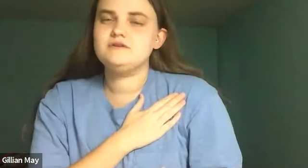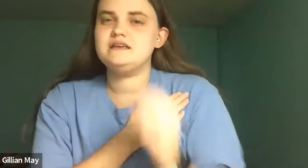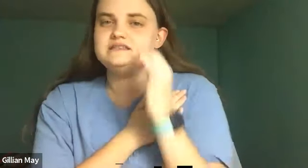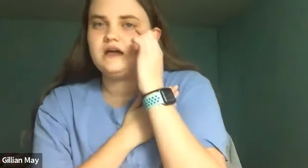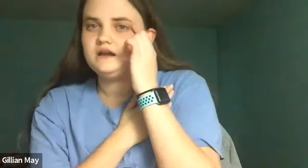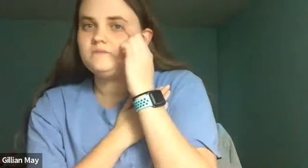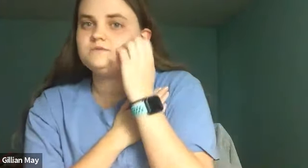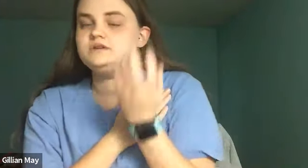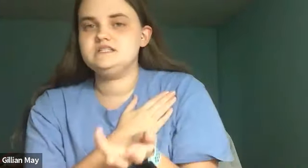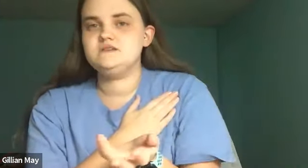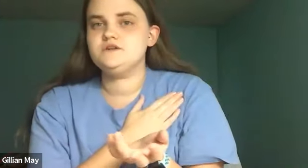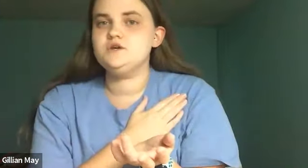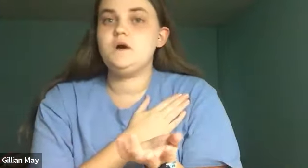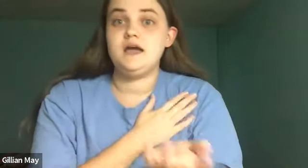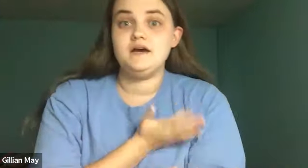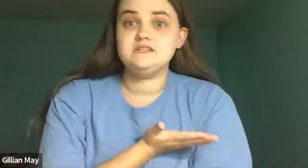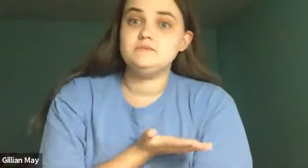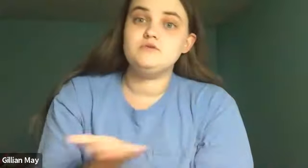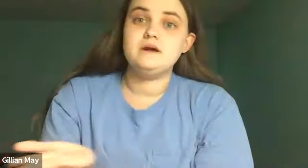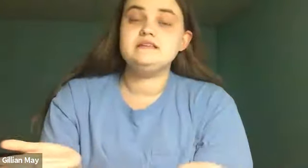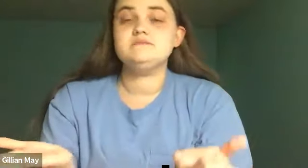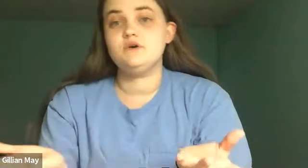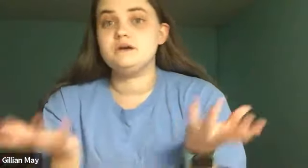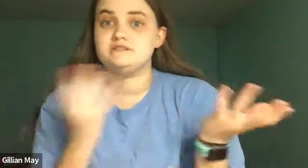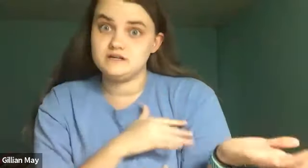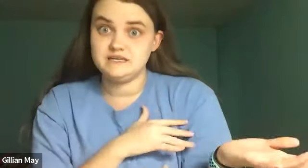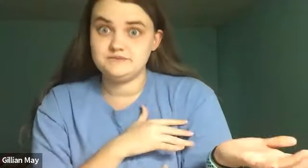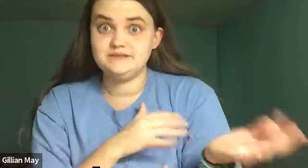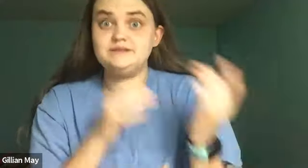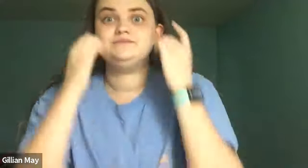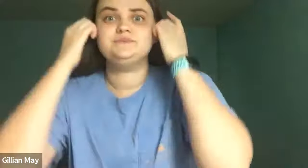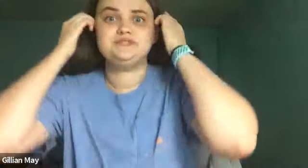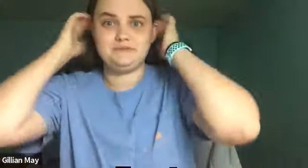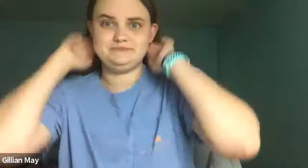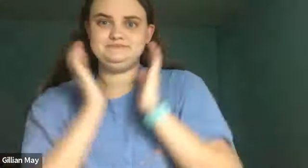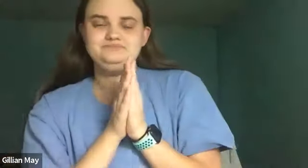is kind of comfortable and easy for you. I have seen both ways, and both ways are accepted. So,